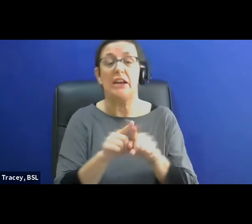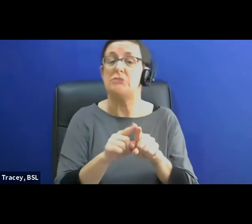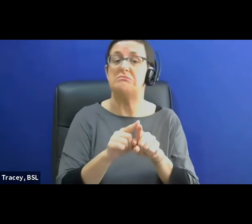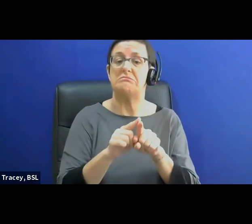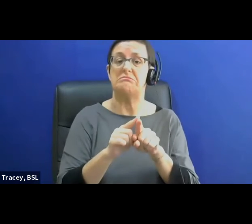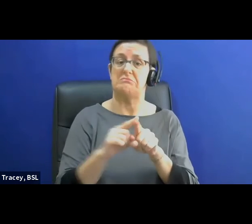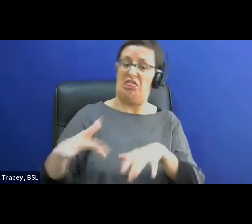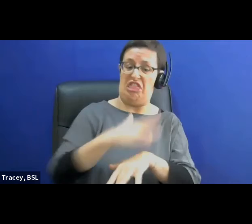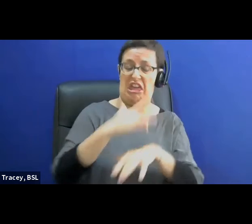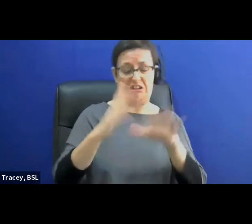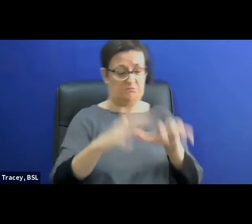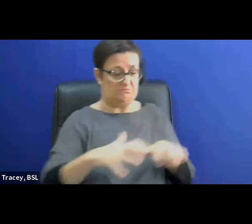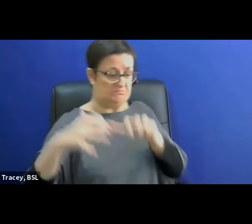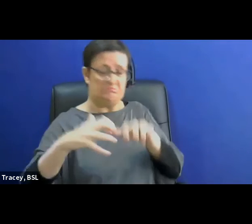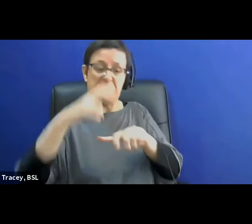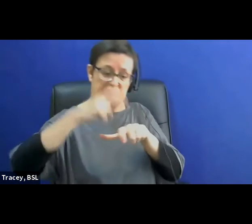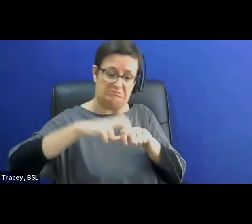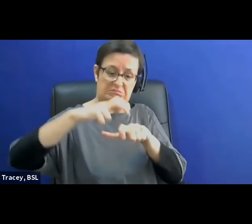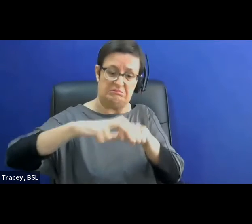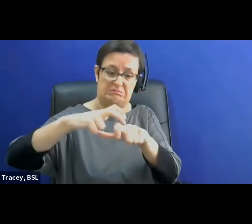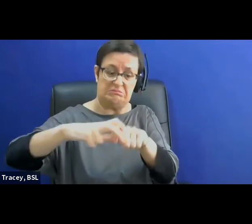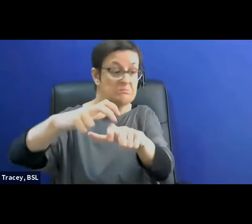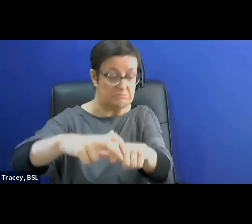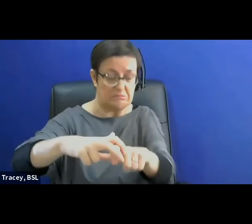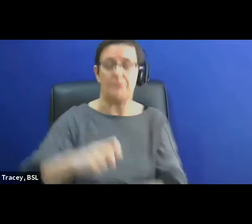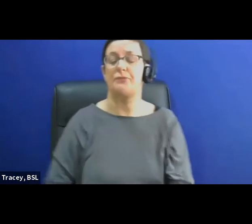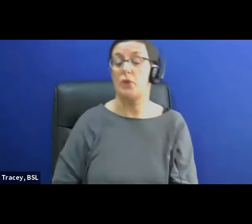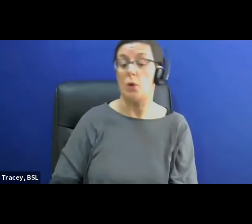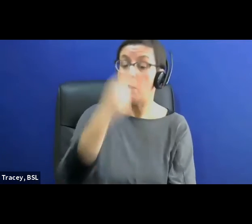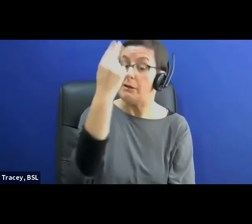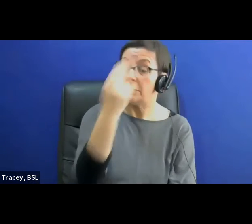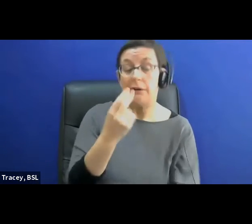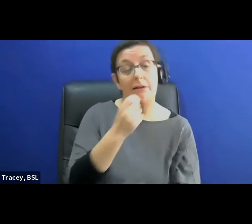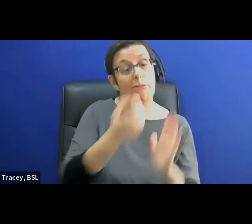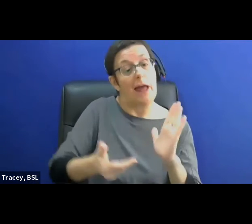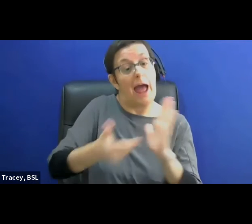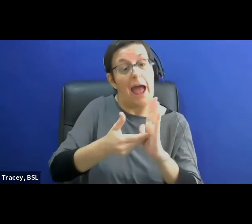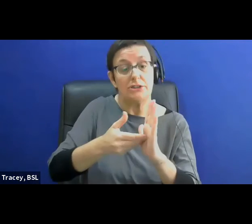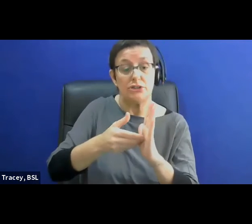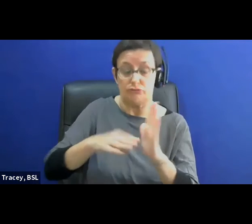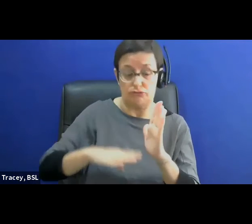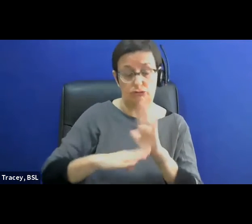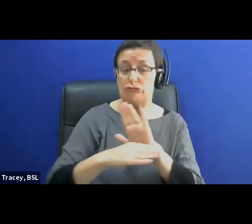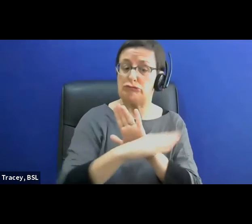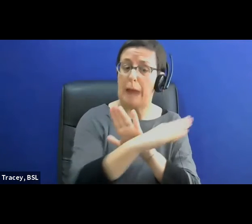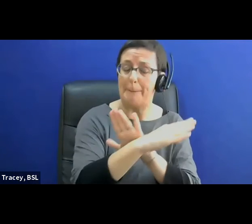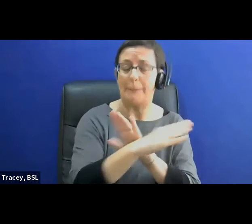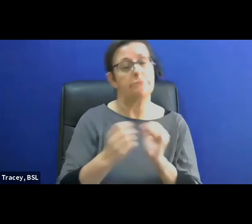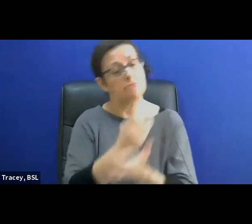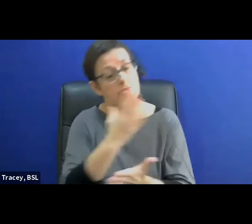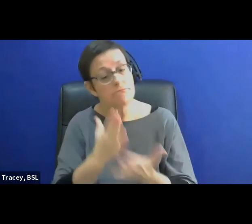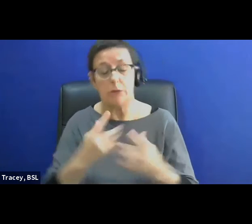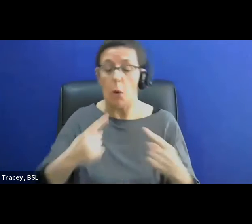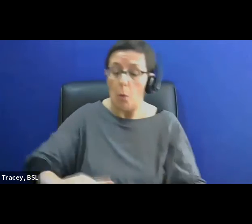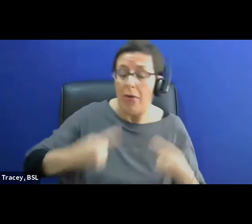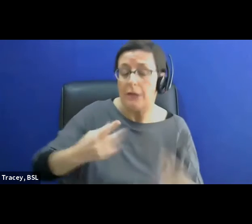well. So the designers also put in a ramp to allow people with wheelchairs and mobility issues to get down